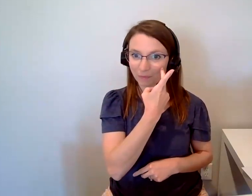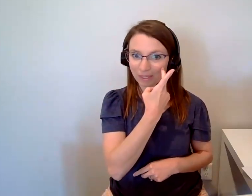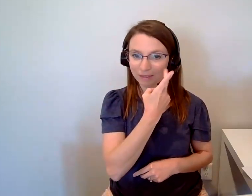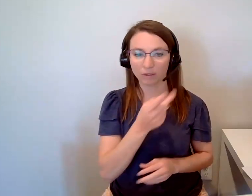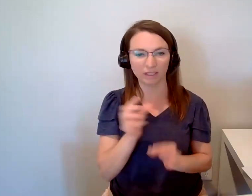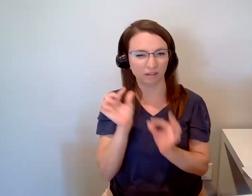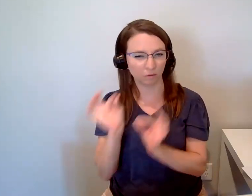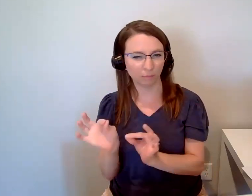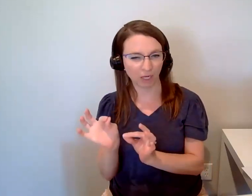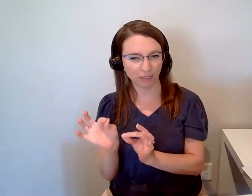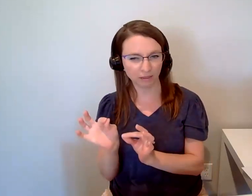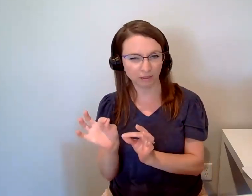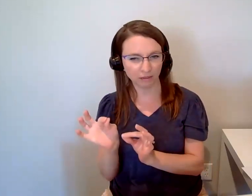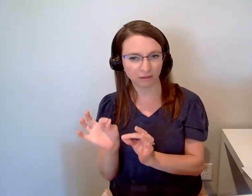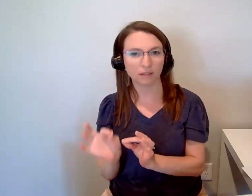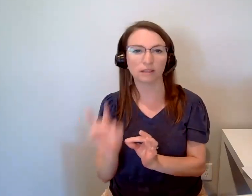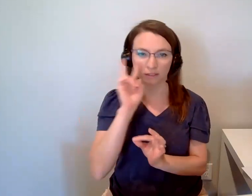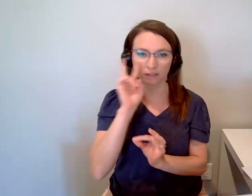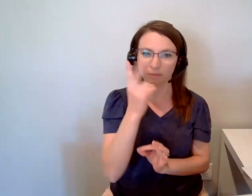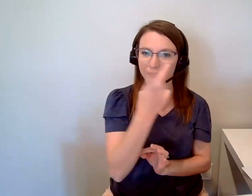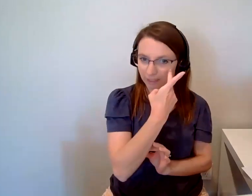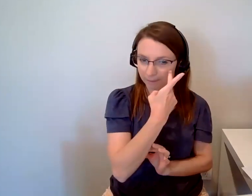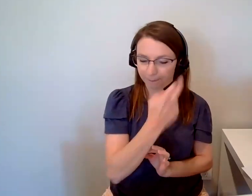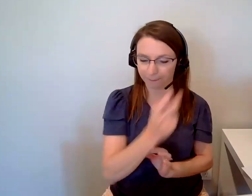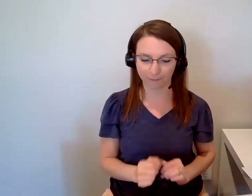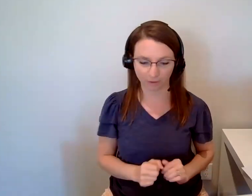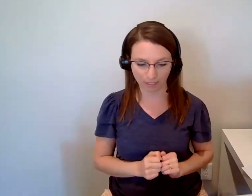okay, so I did a little pause, and then I showed my sign name. All right.